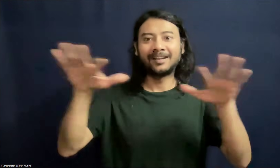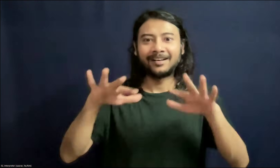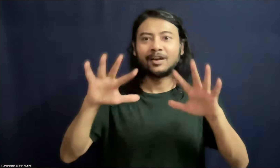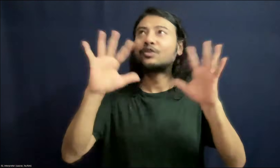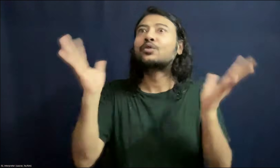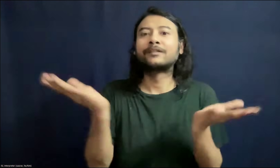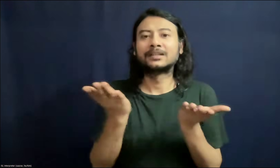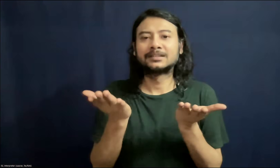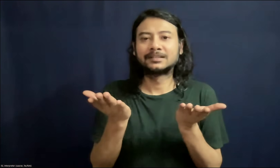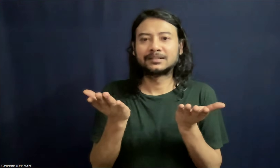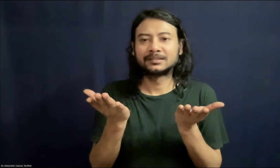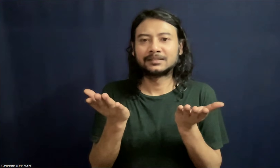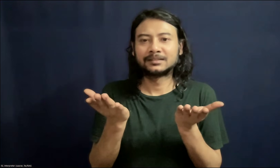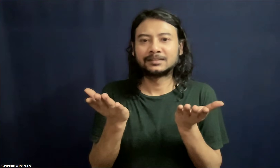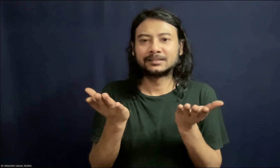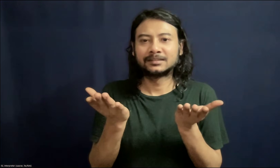planets,